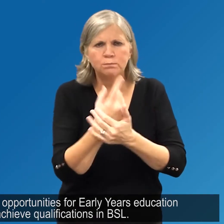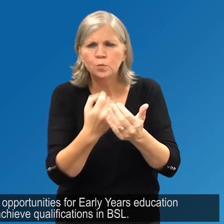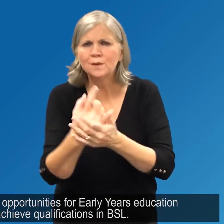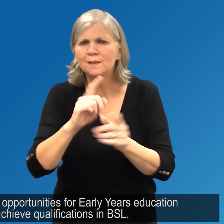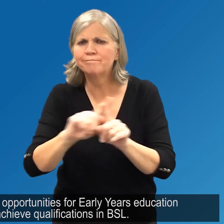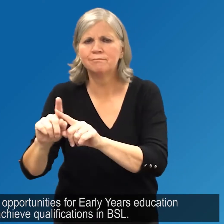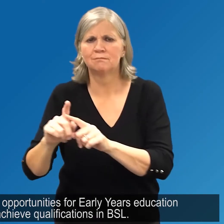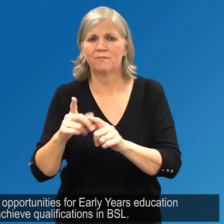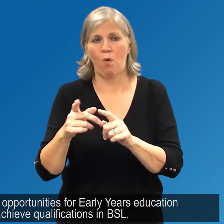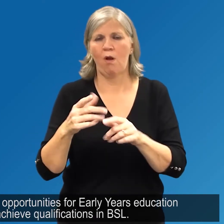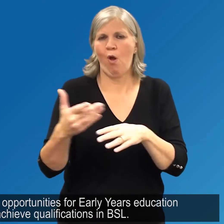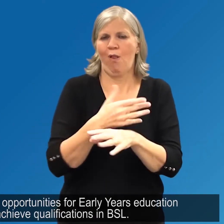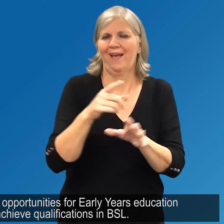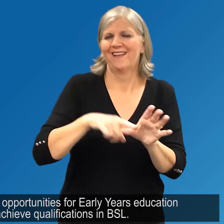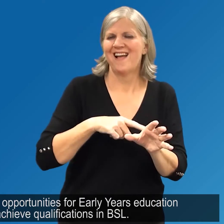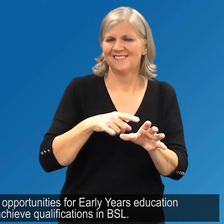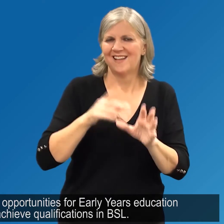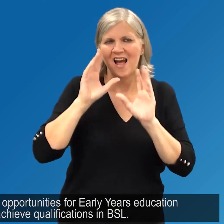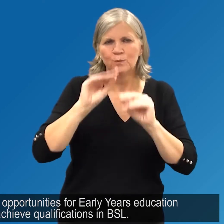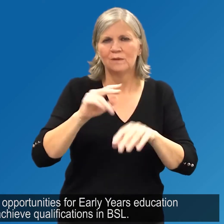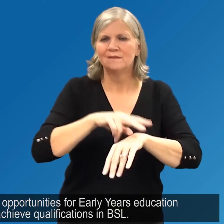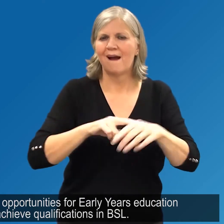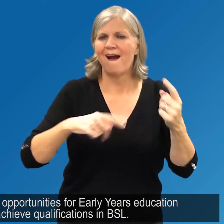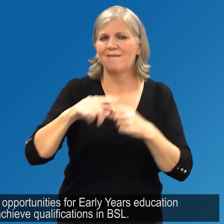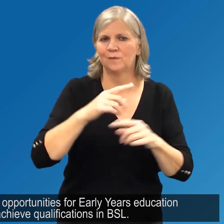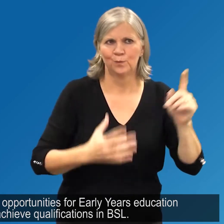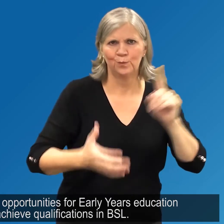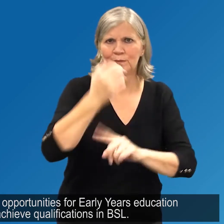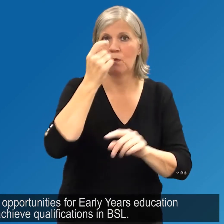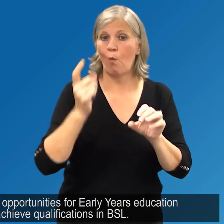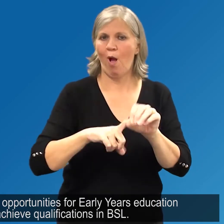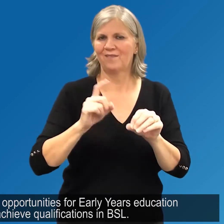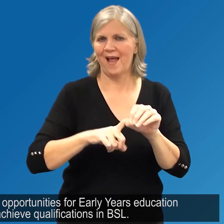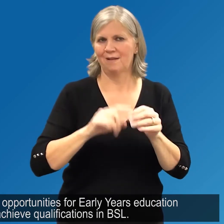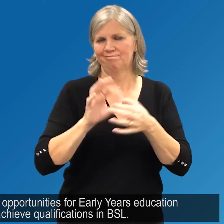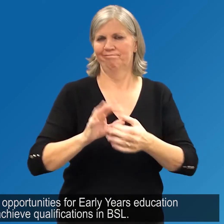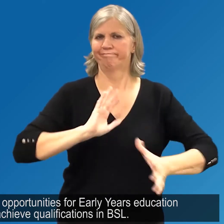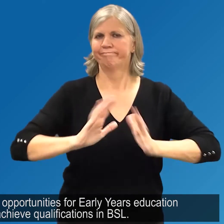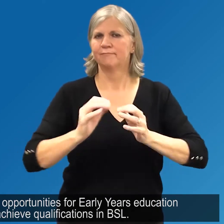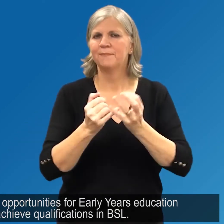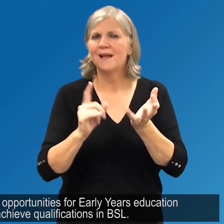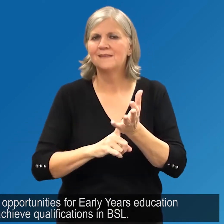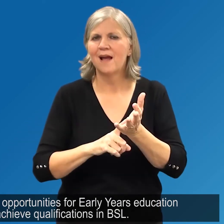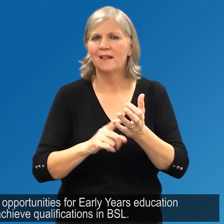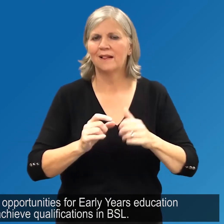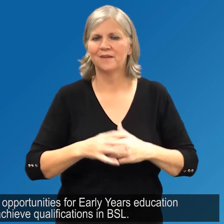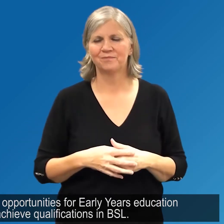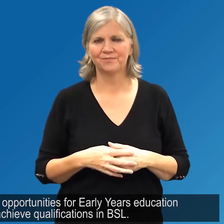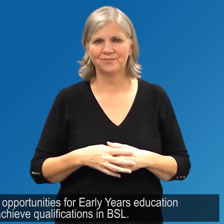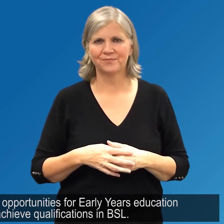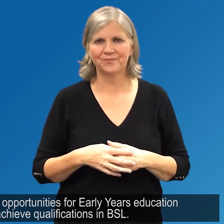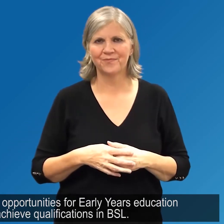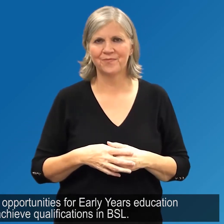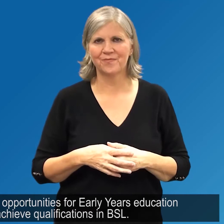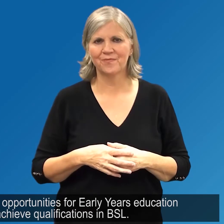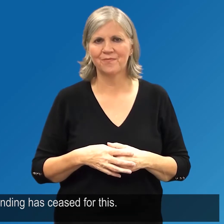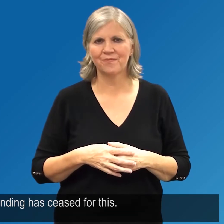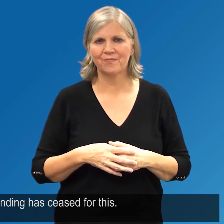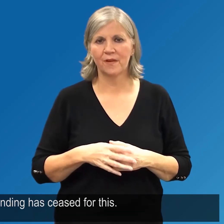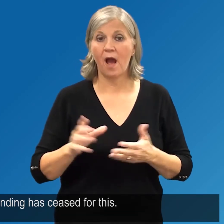Continue to provide opportunities for early years education staff to achieve qualifications in BSL. The